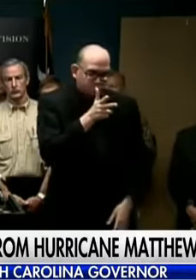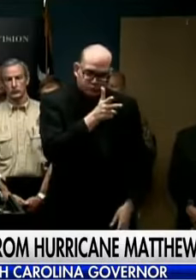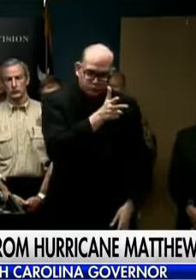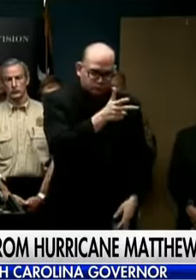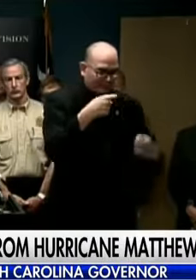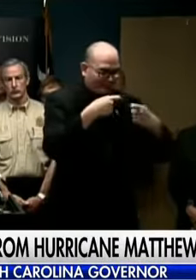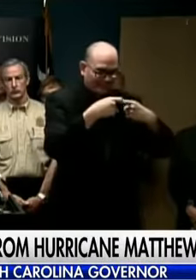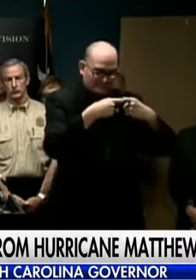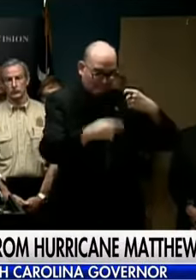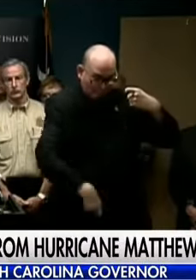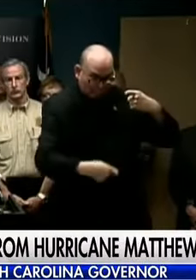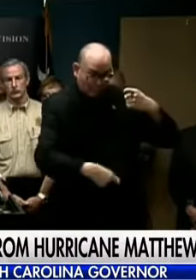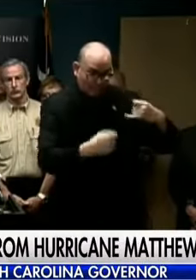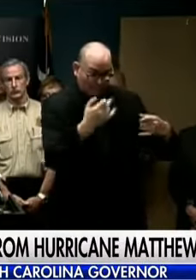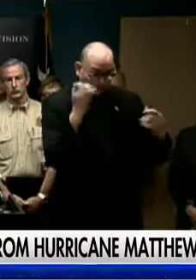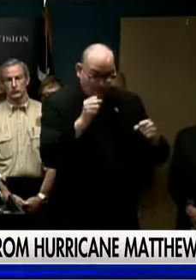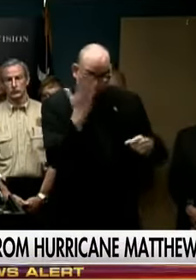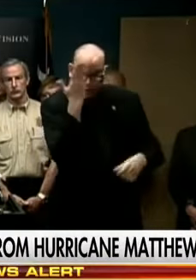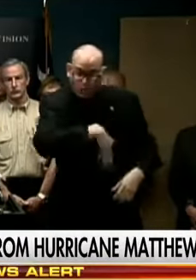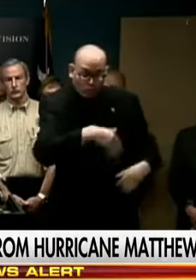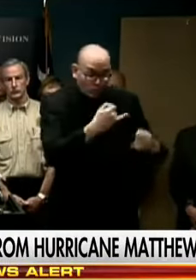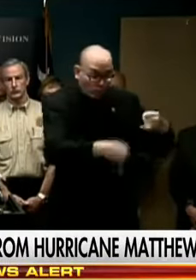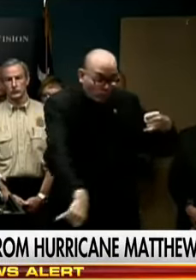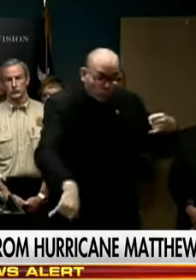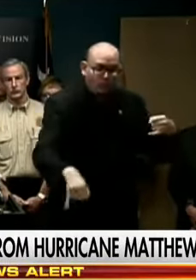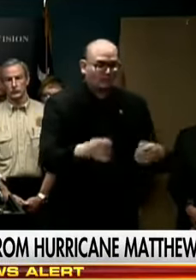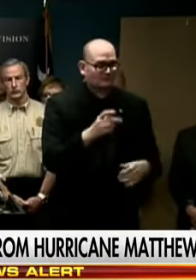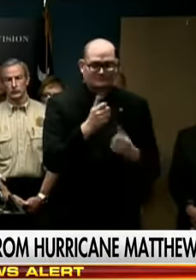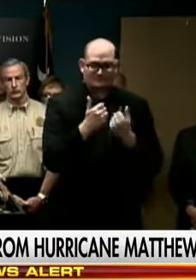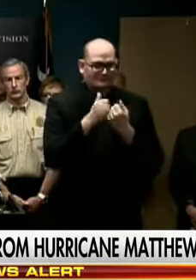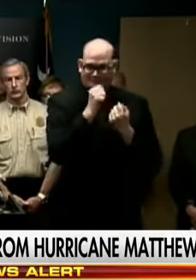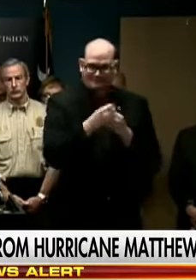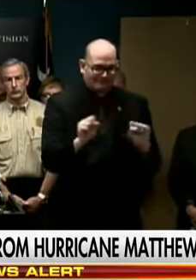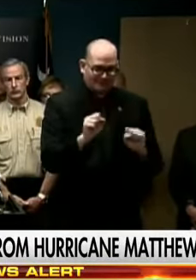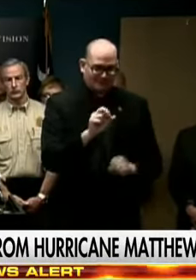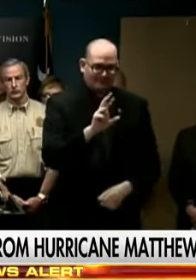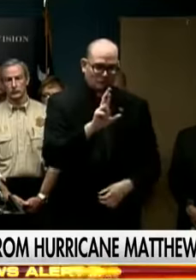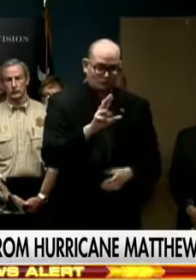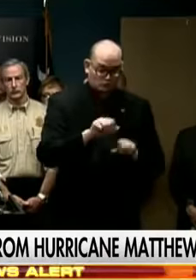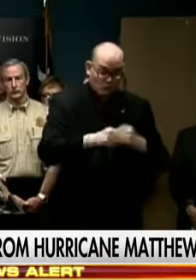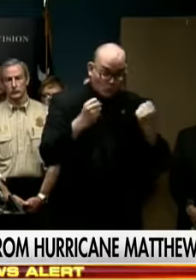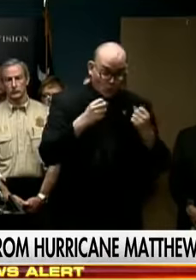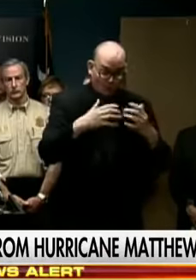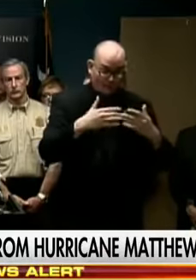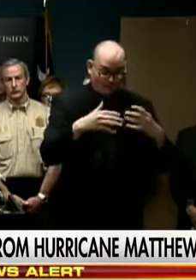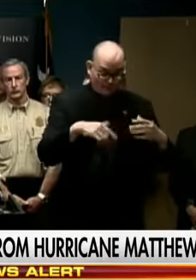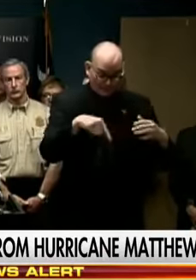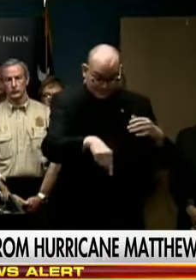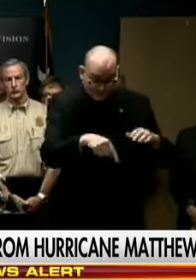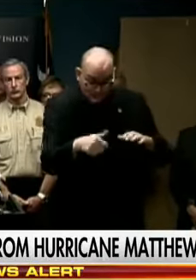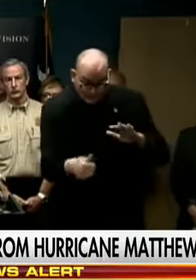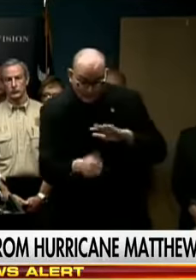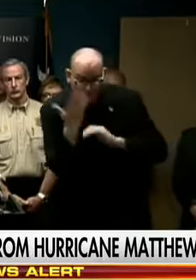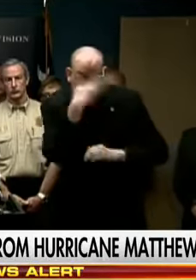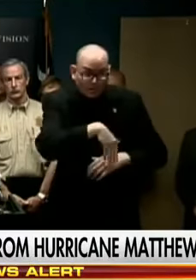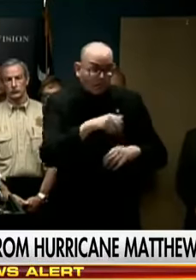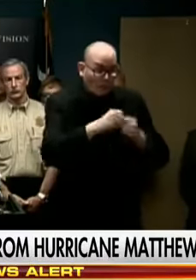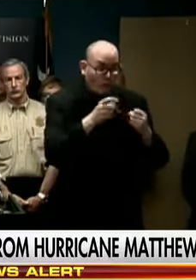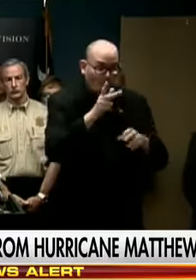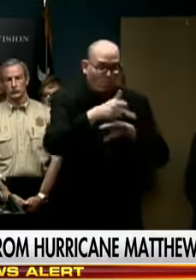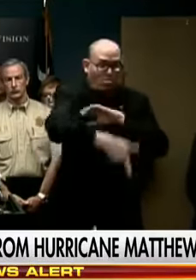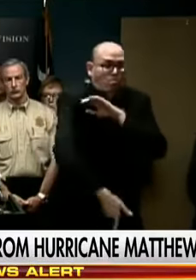know whether that the road has fallen underneath. We don't know if it's going to sweep you away and you're not going to be able to get out. But please, please,